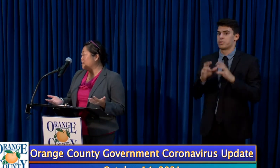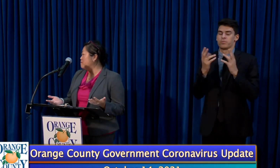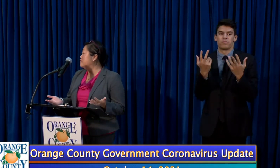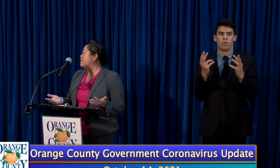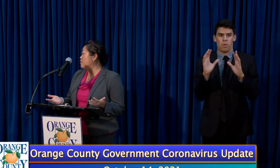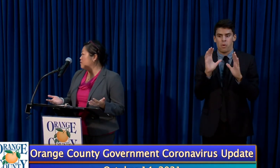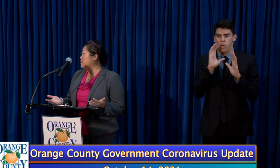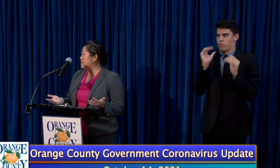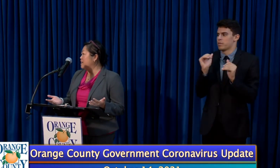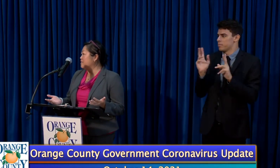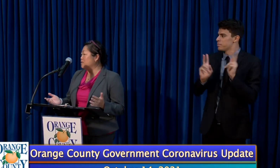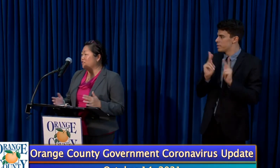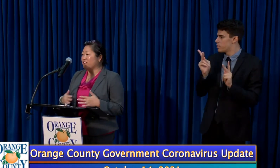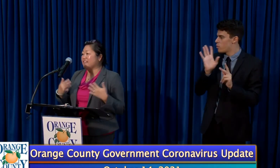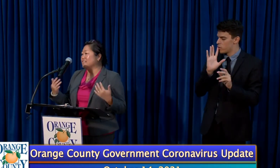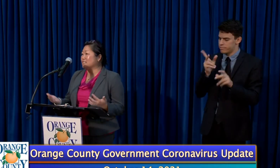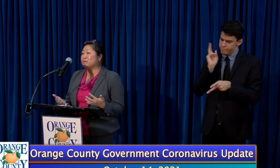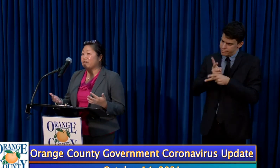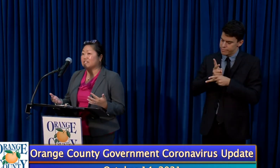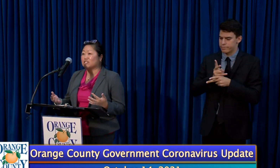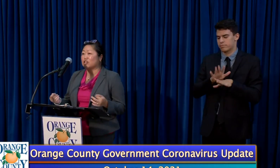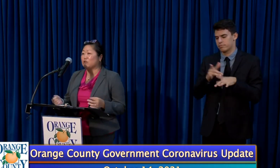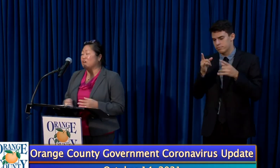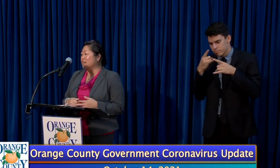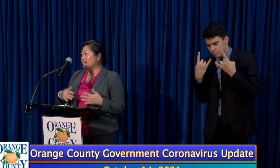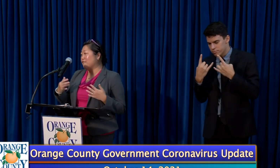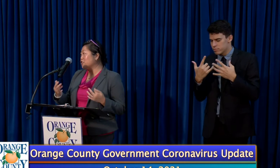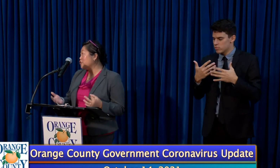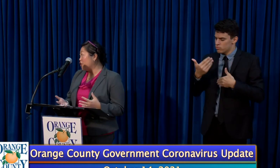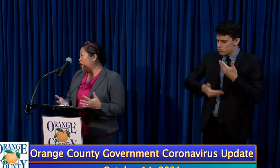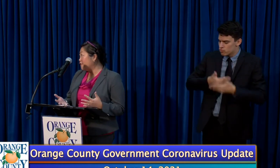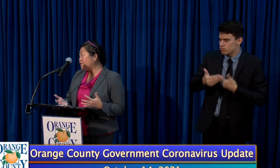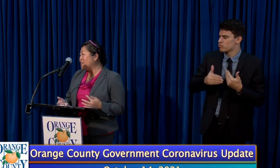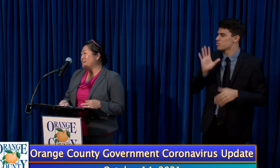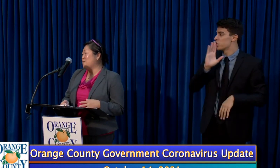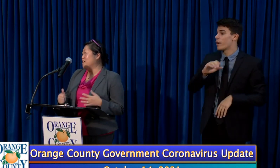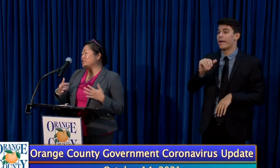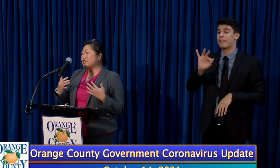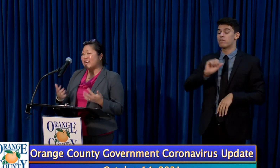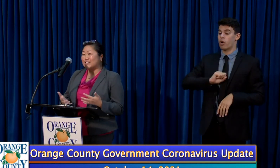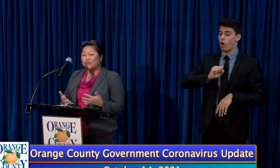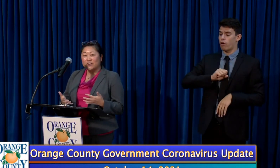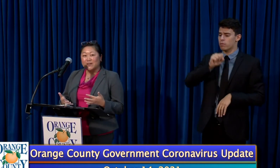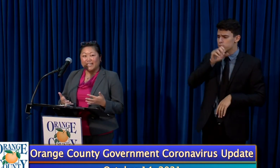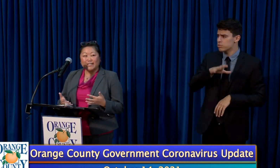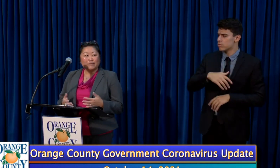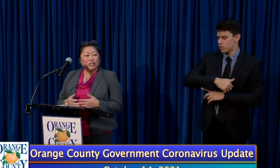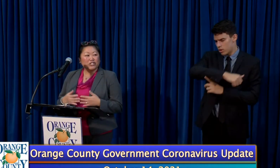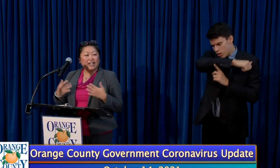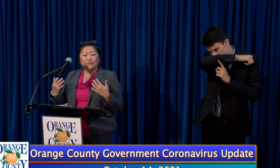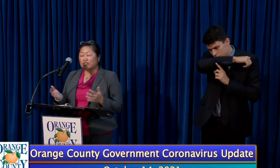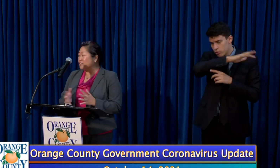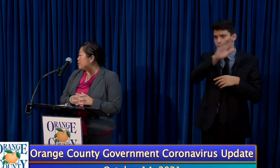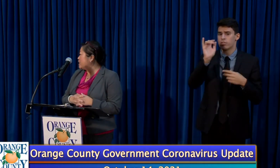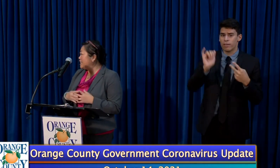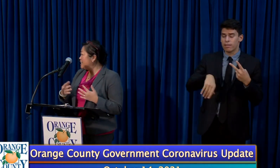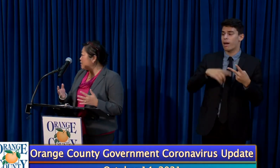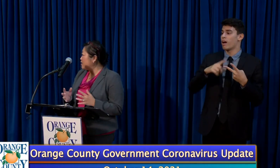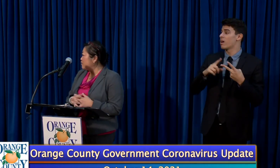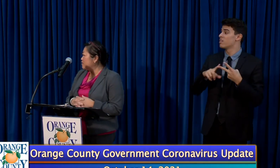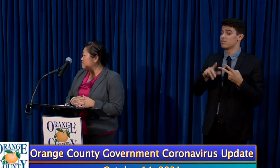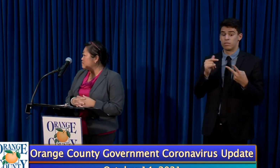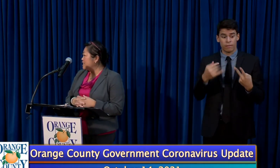those moving forward now that we've all had this experience. You know, covering your cough, washing your hands frequently, especially after